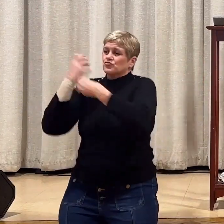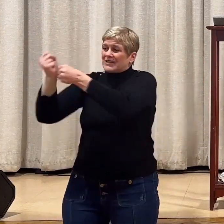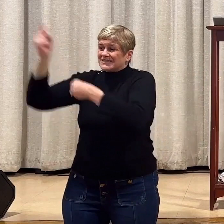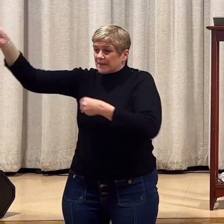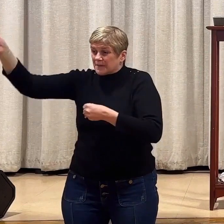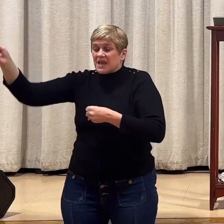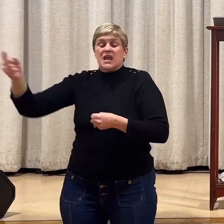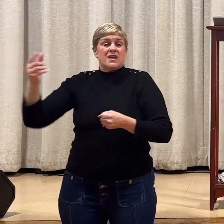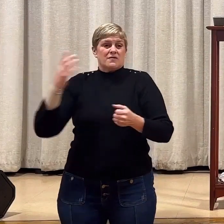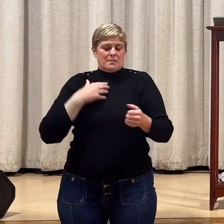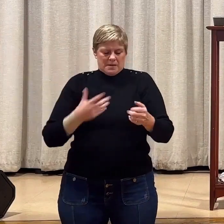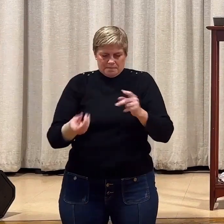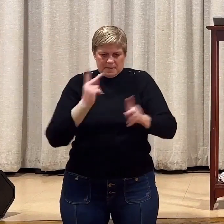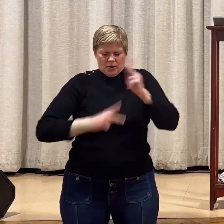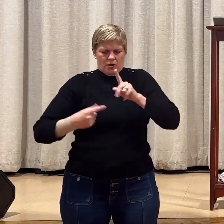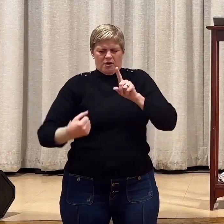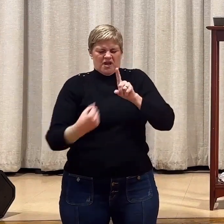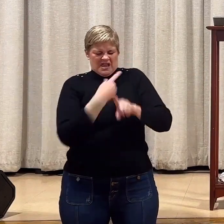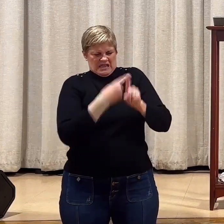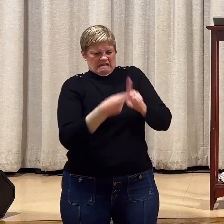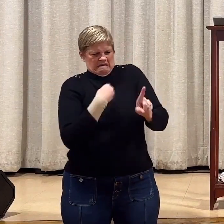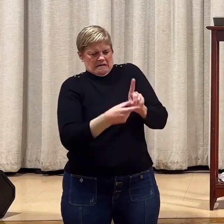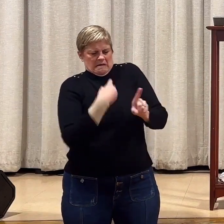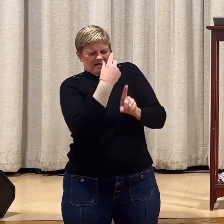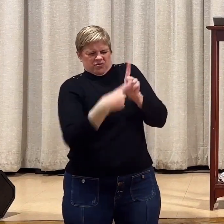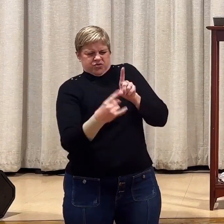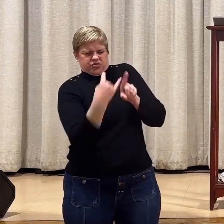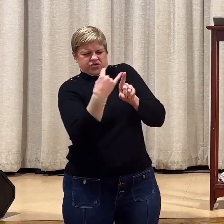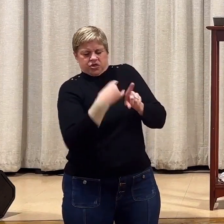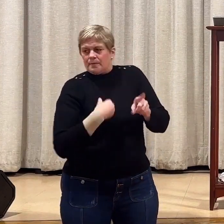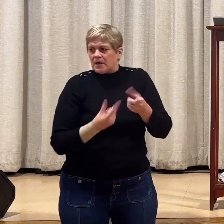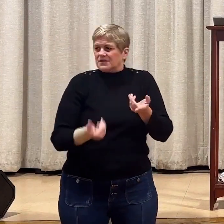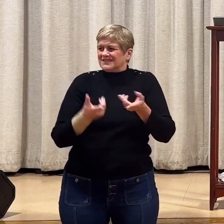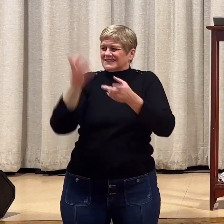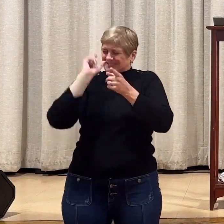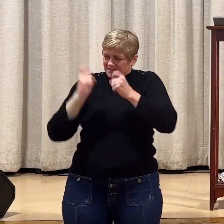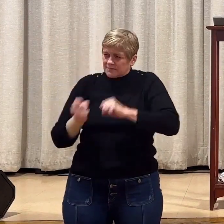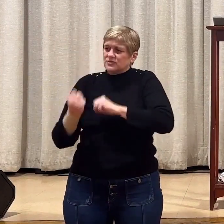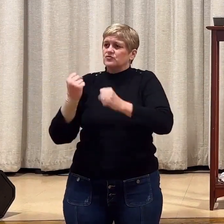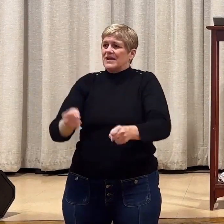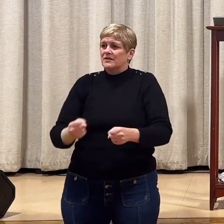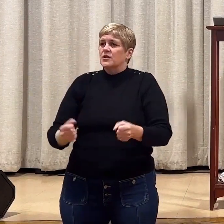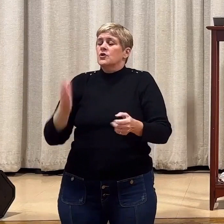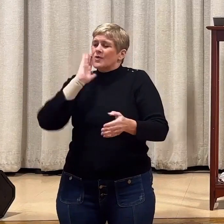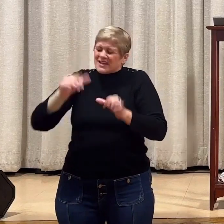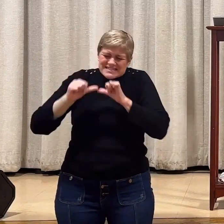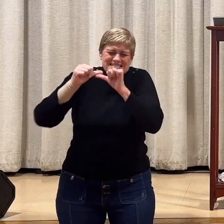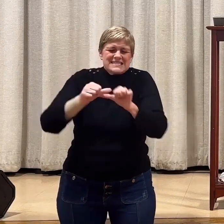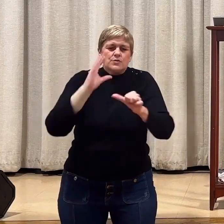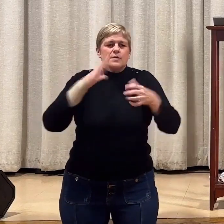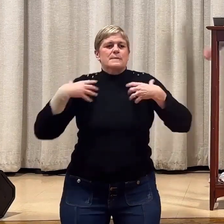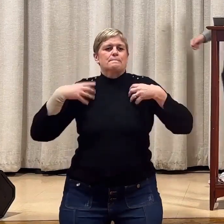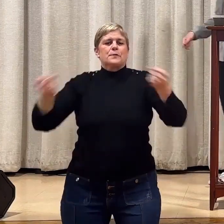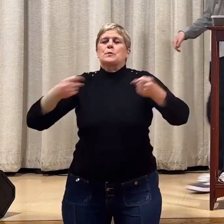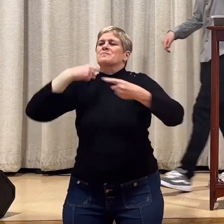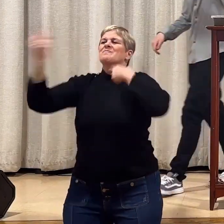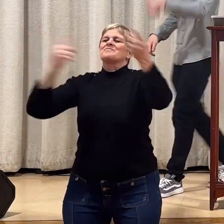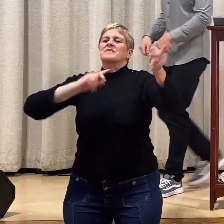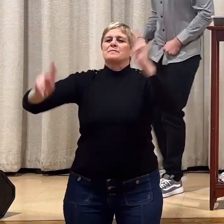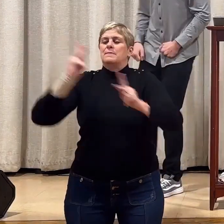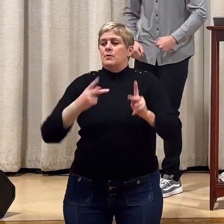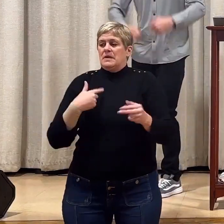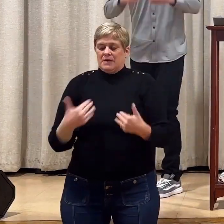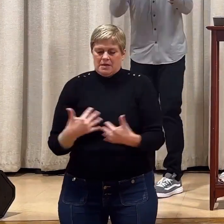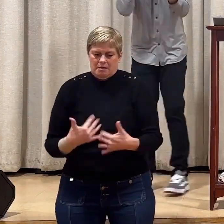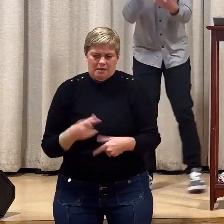though you're facing persecution in the workplace because Christ strengthens you. You're going to endure. You're going to be bold for Christ even though you're a